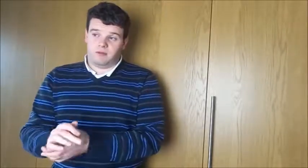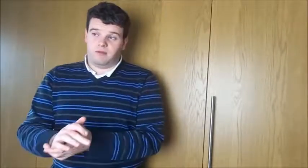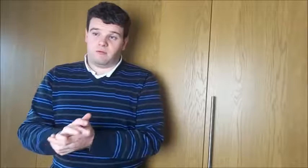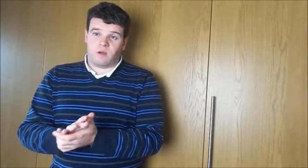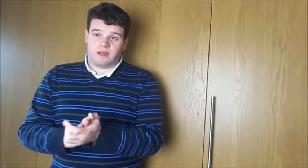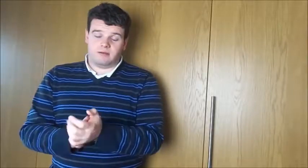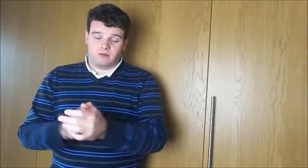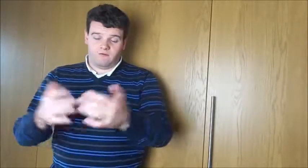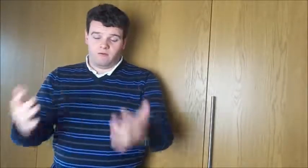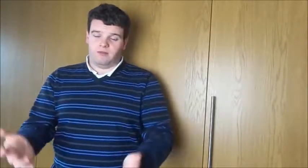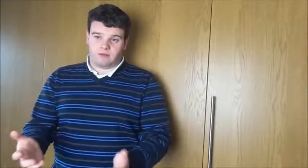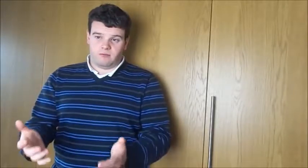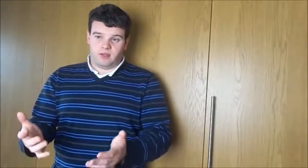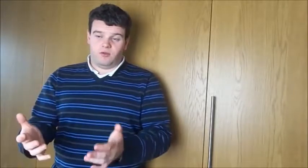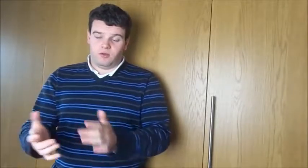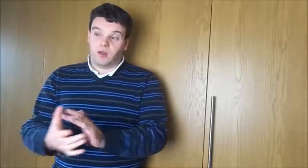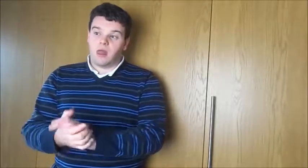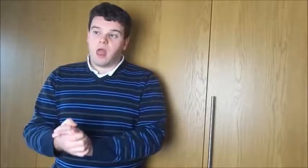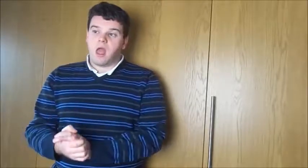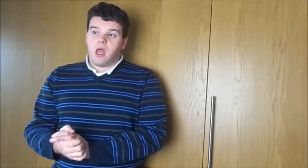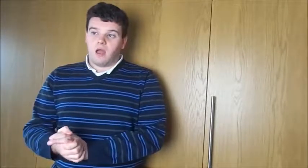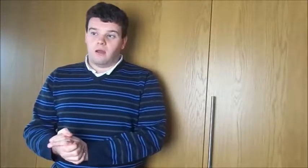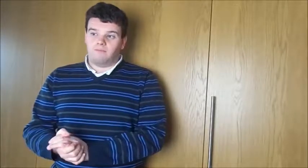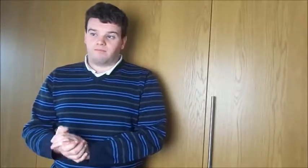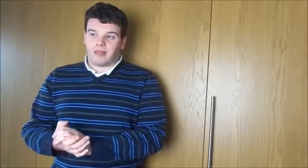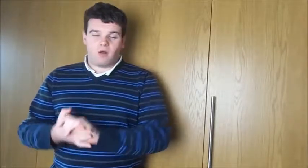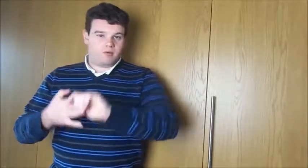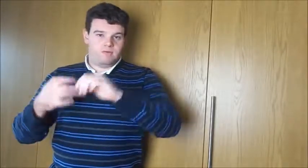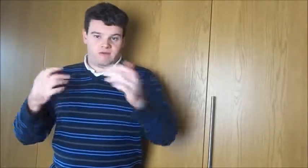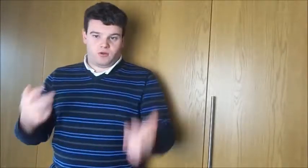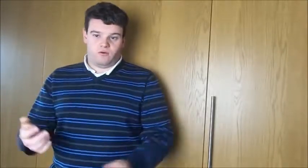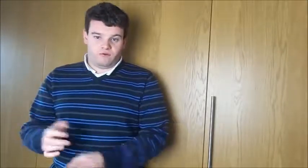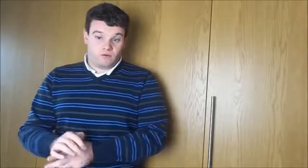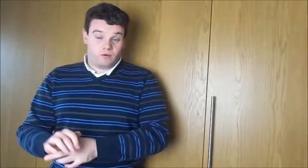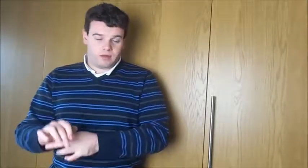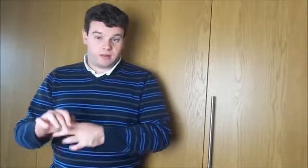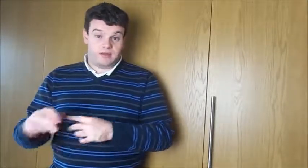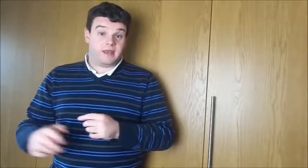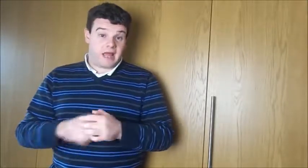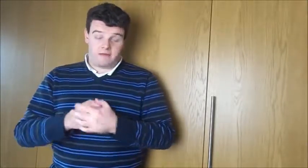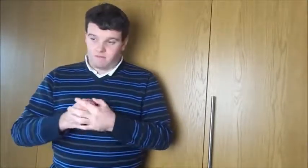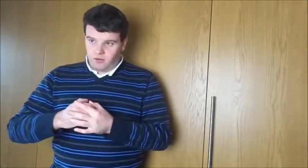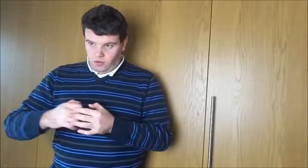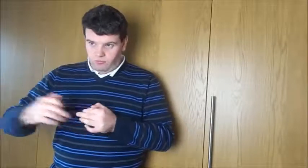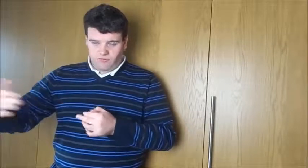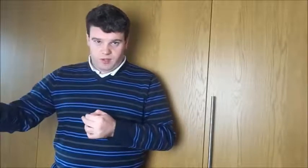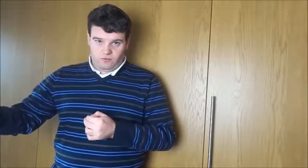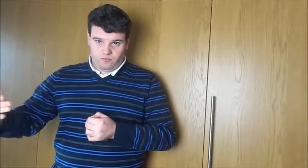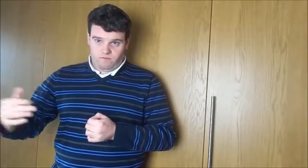this wedding, from this union. Albert and Victoria, of course, did have a number of children over the